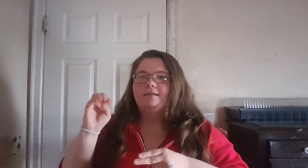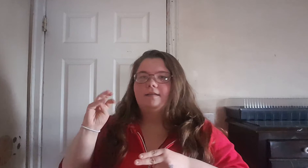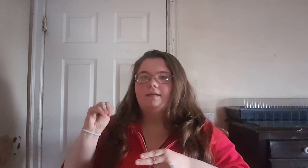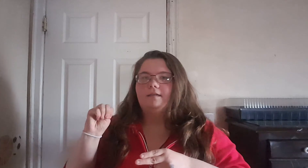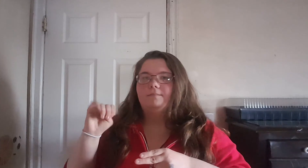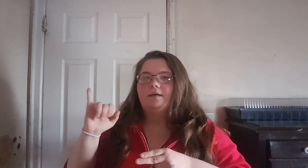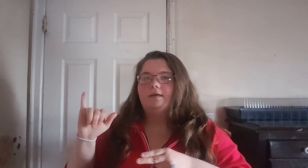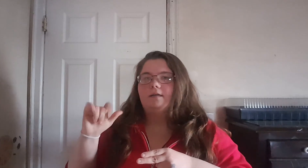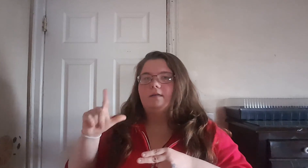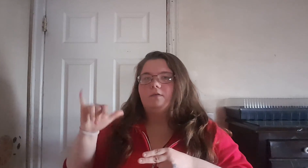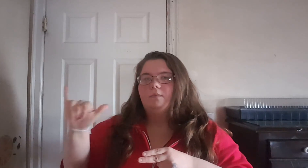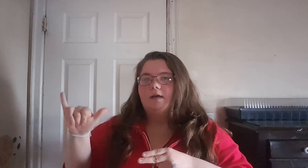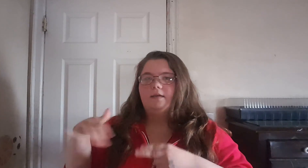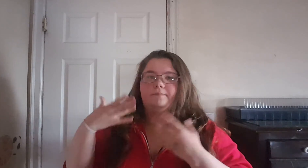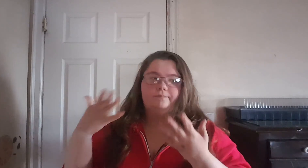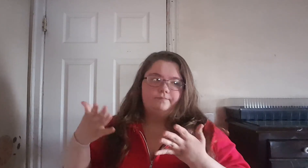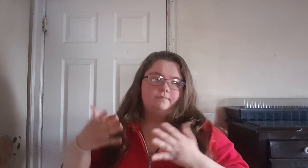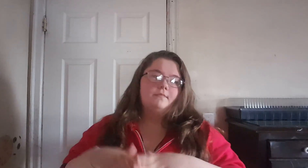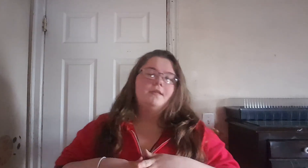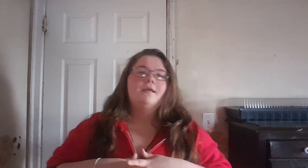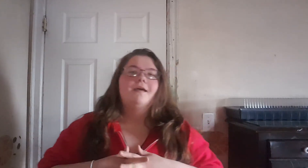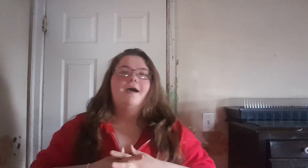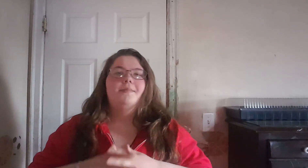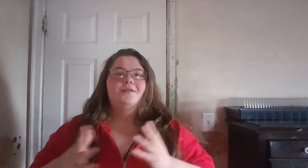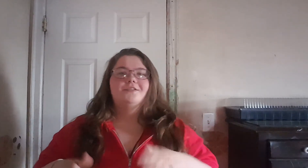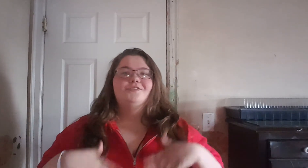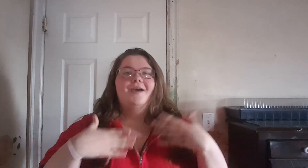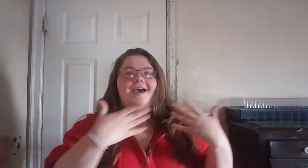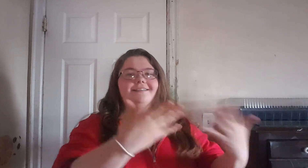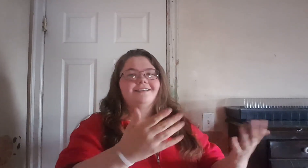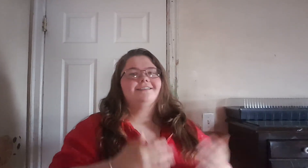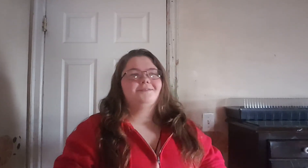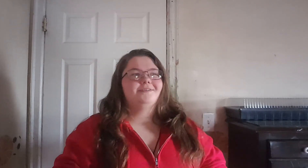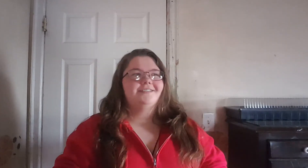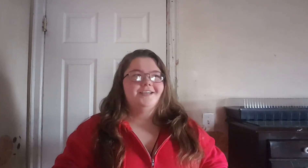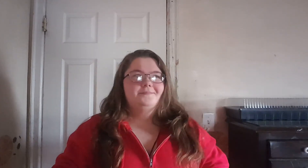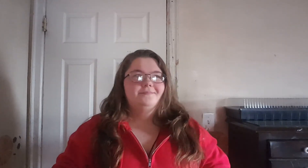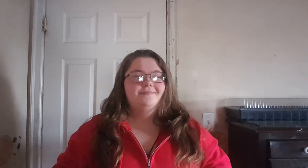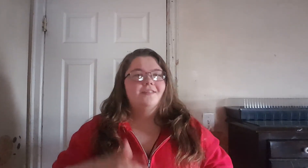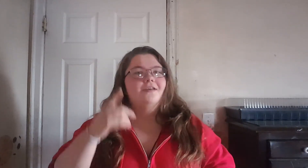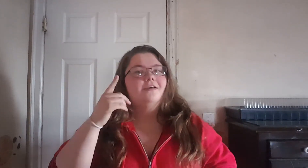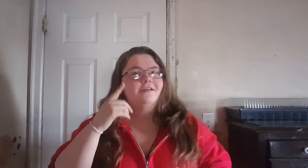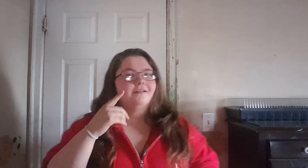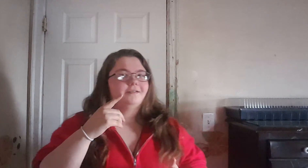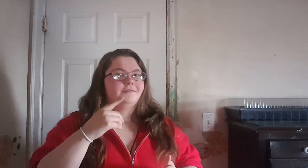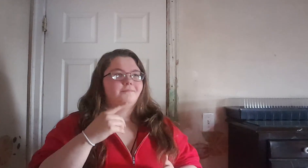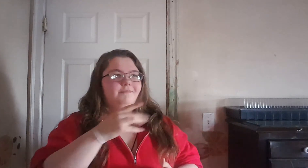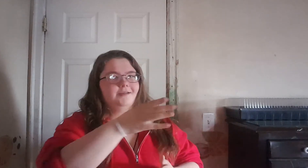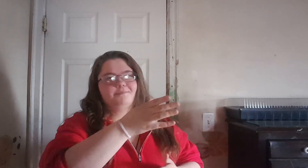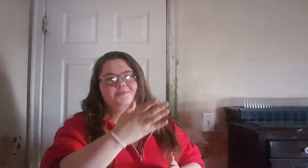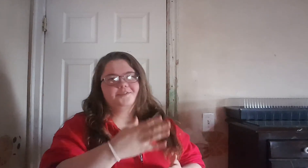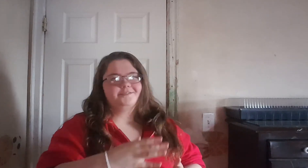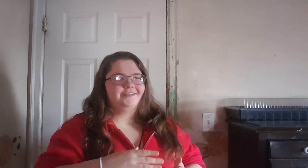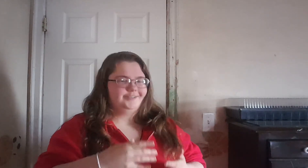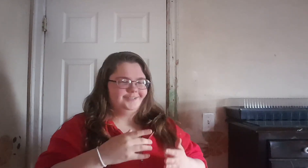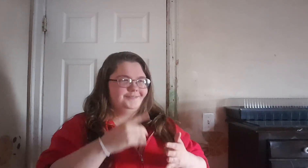M I O Y and then to ask someone's name my brother's right there so